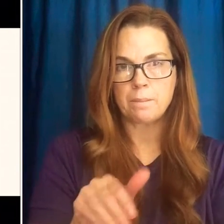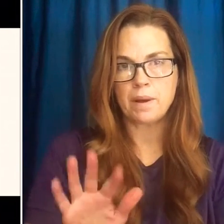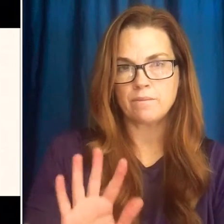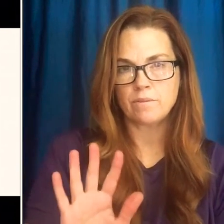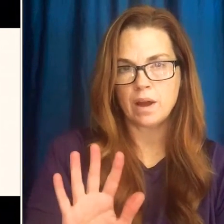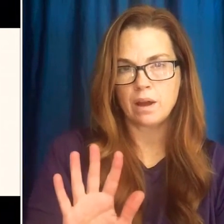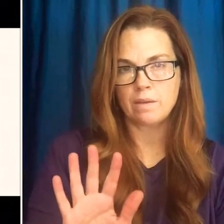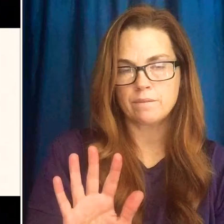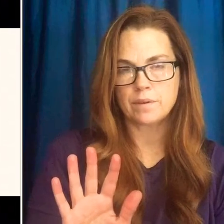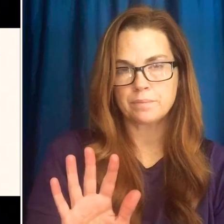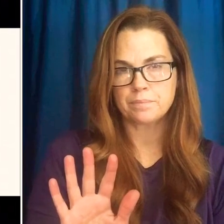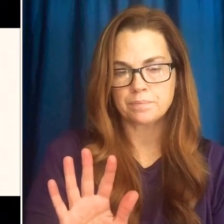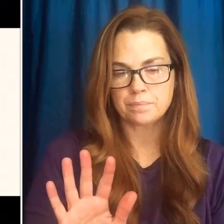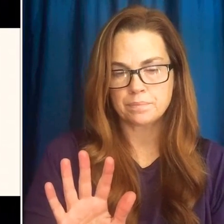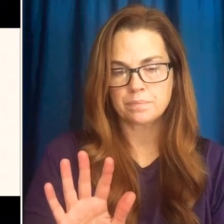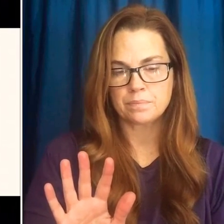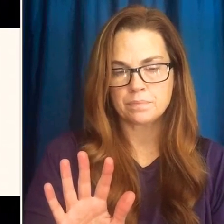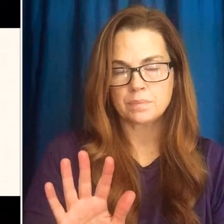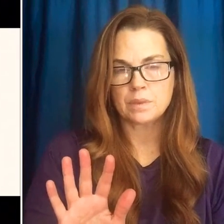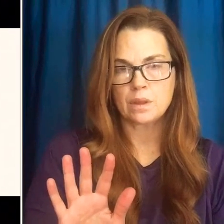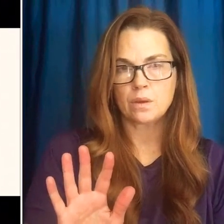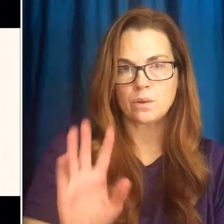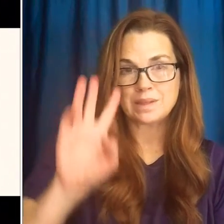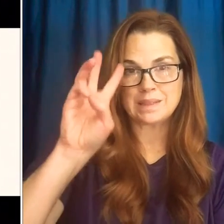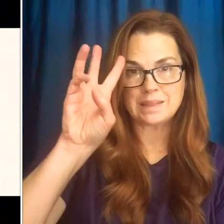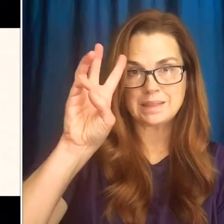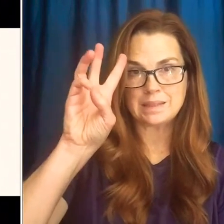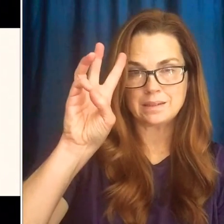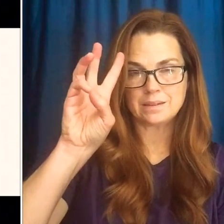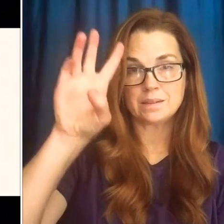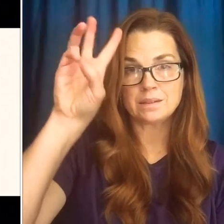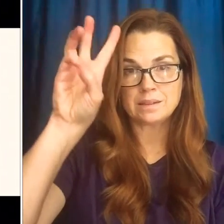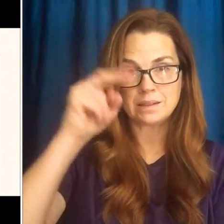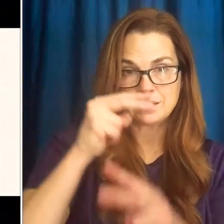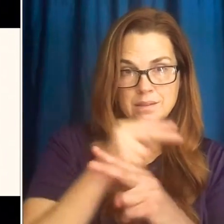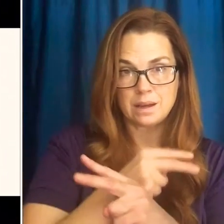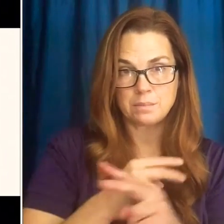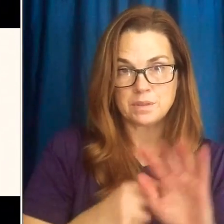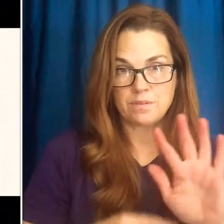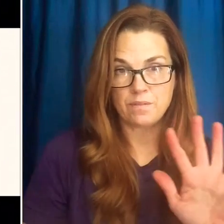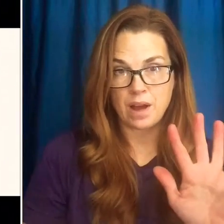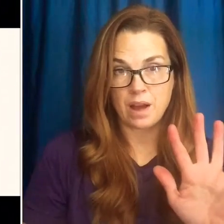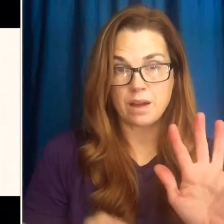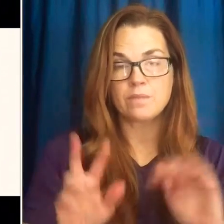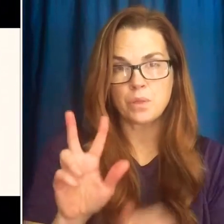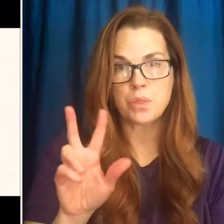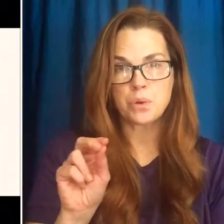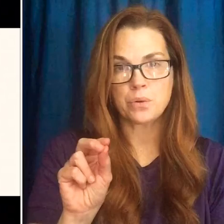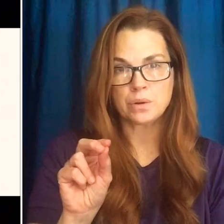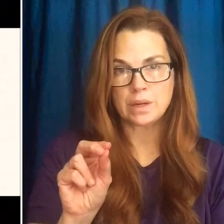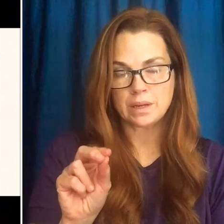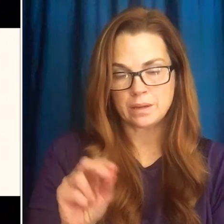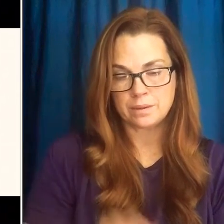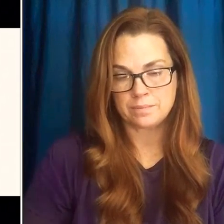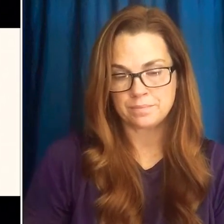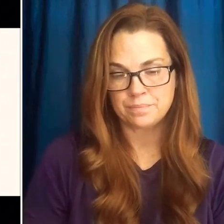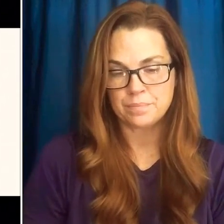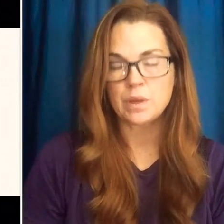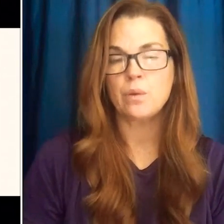6. 6 times 5 is 30, and when I subtract 30 from 30, I get